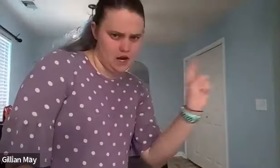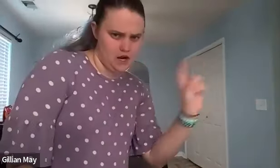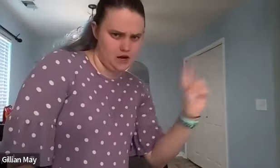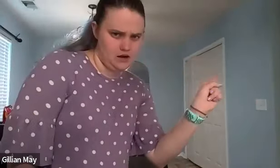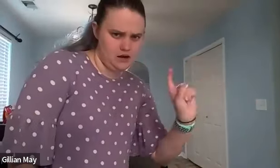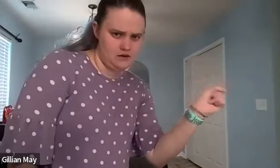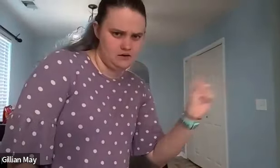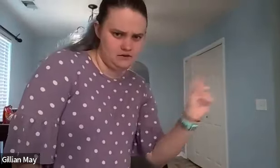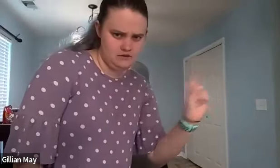where?